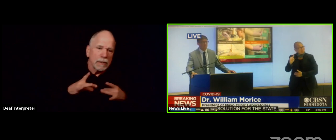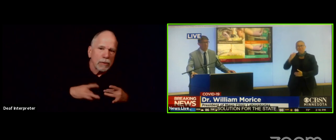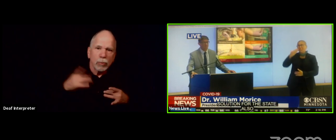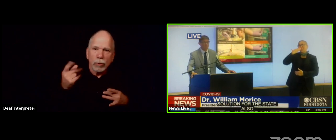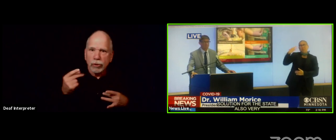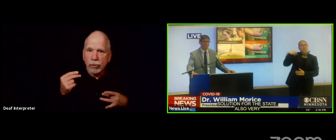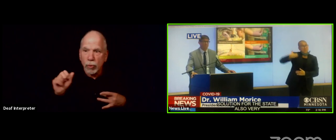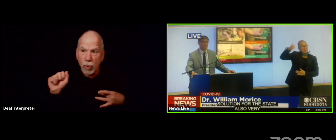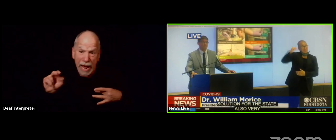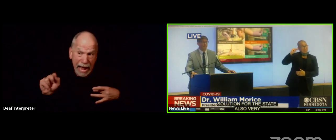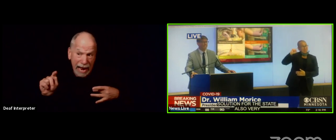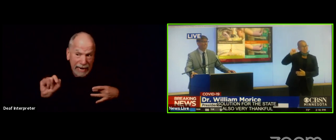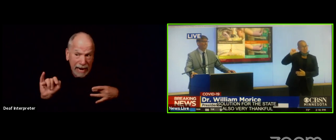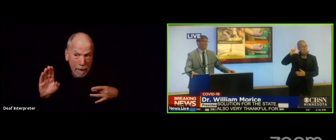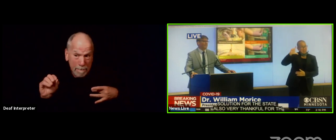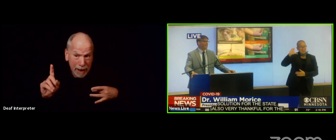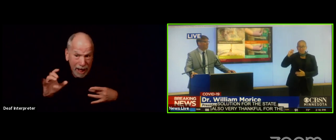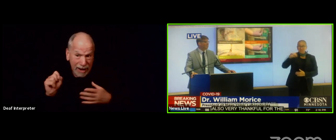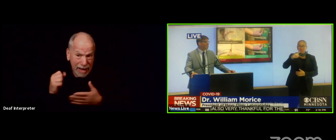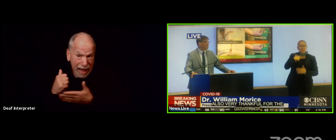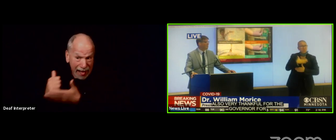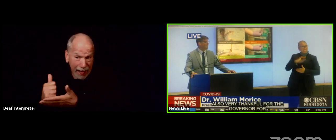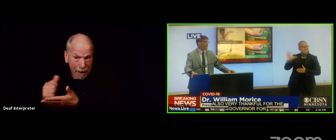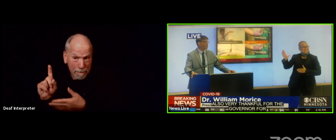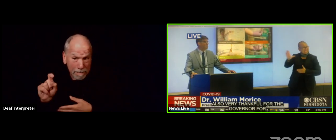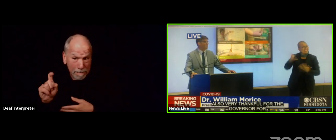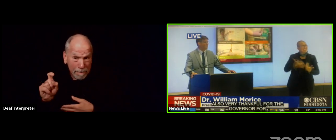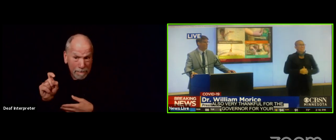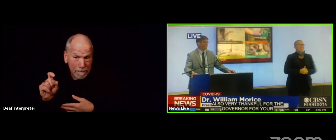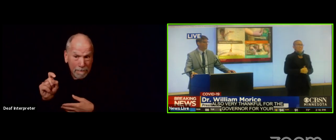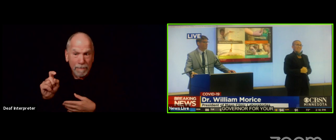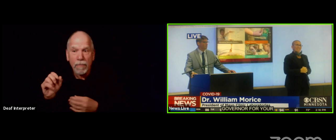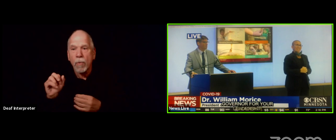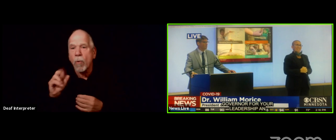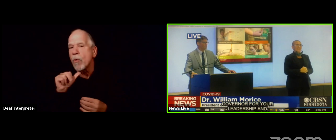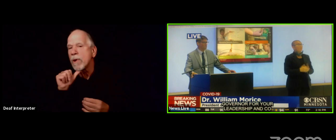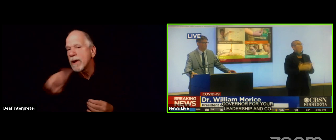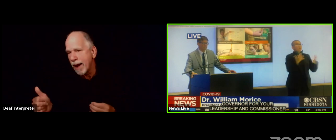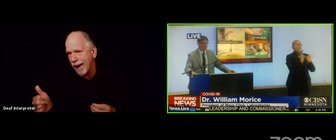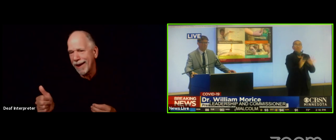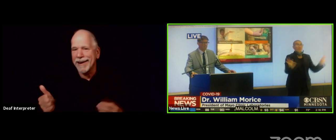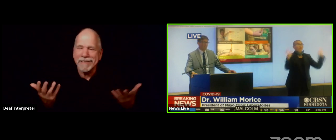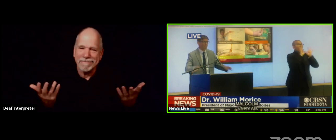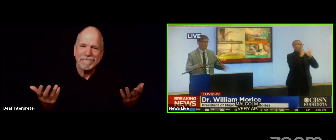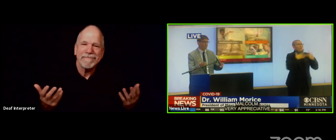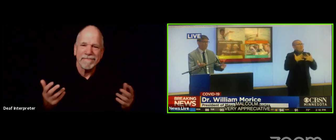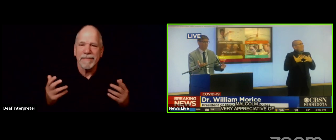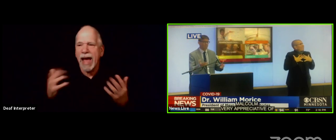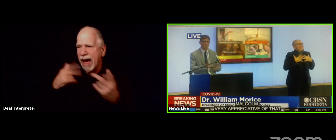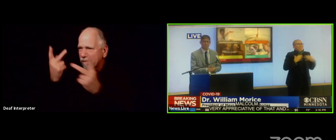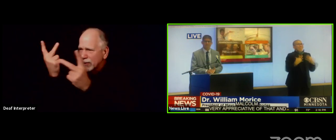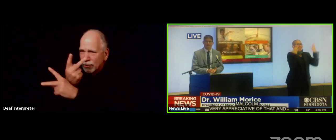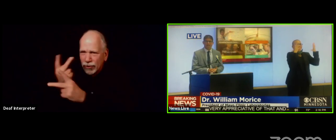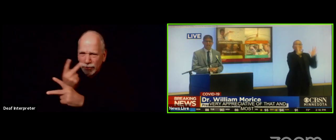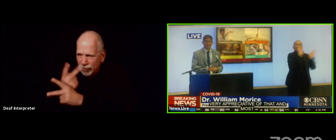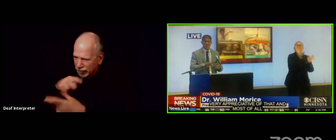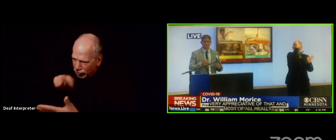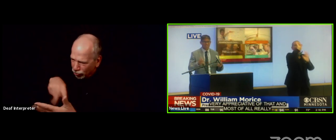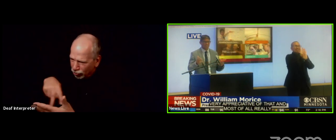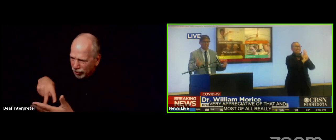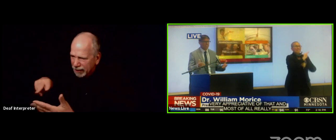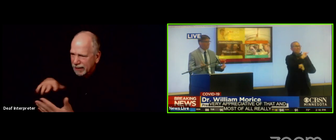Very, very appreciative of that. And most of all, I'm really thankful for the spirit of Minnesotans. Having been here for 32 years, I